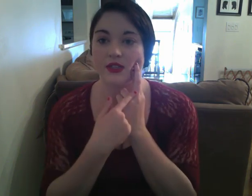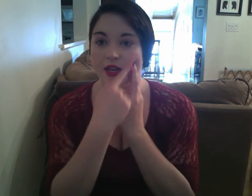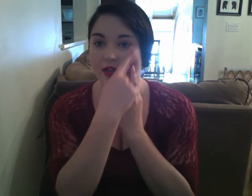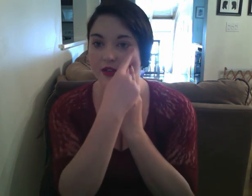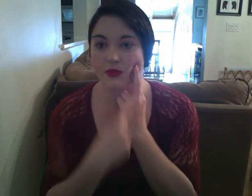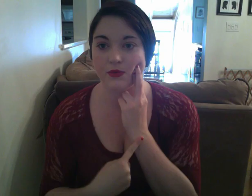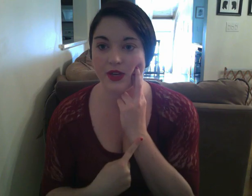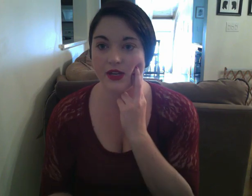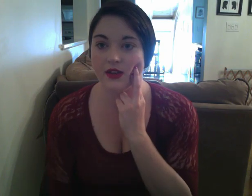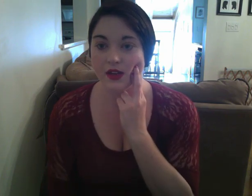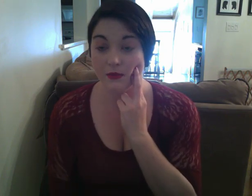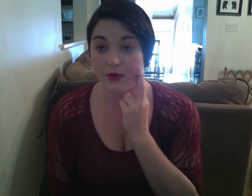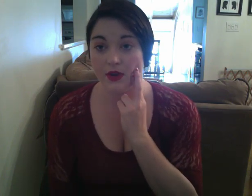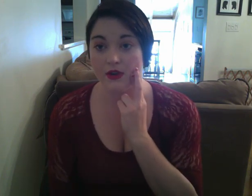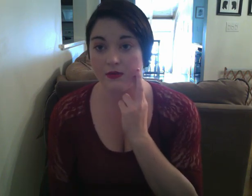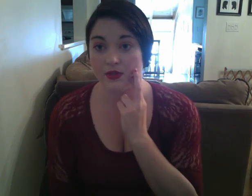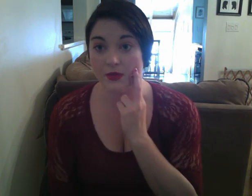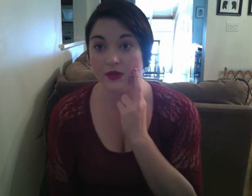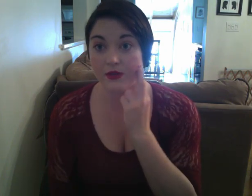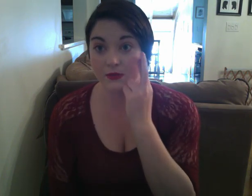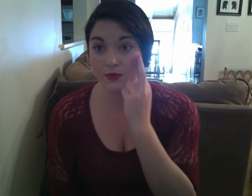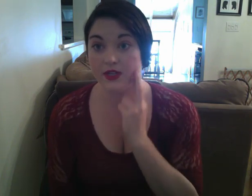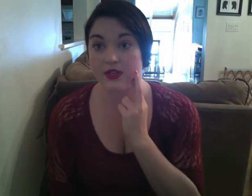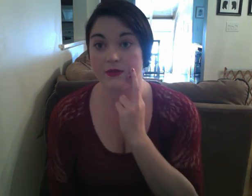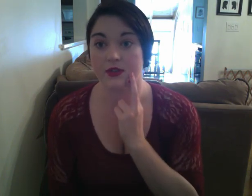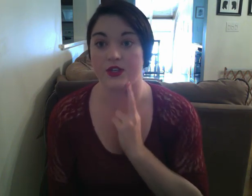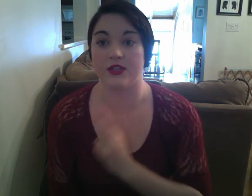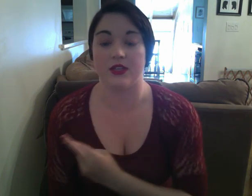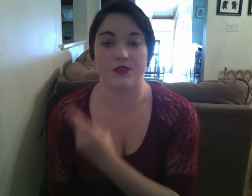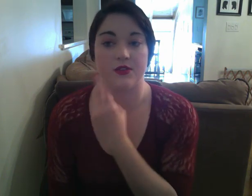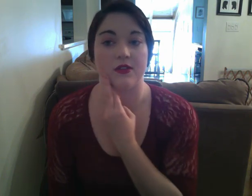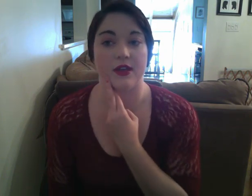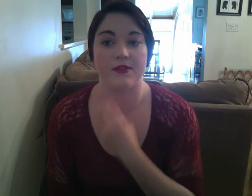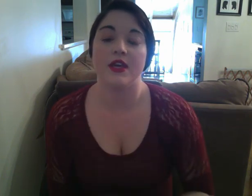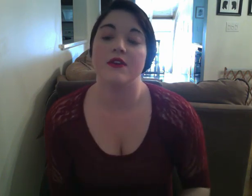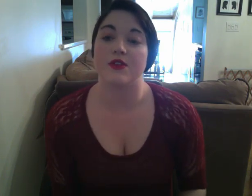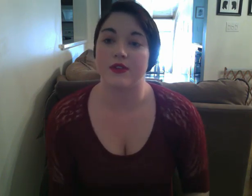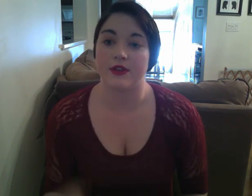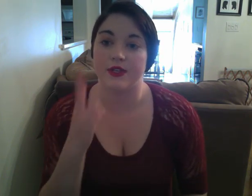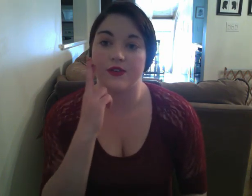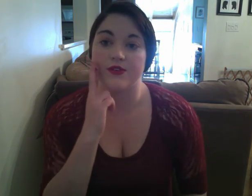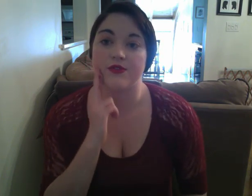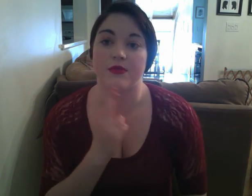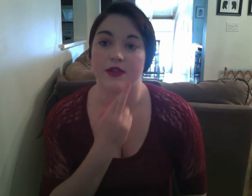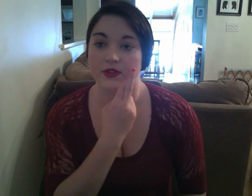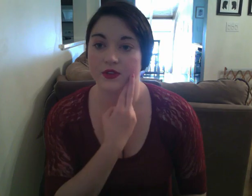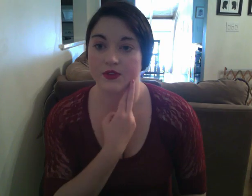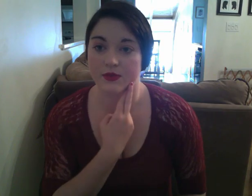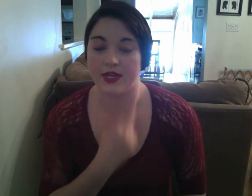side to my right. My right arm to my right side of my cheek and then to the left. So if you're a lefty, goes from left to right.